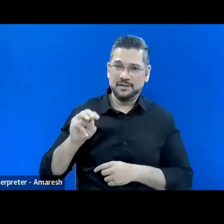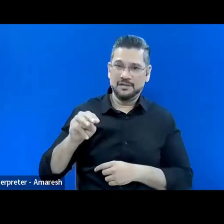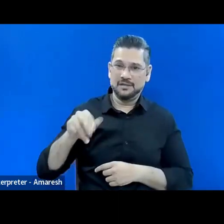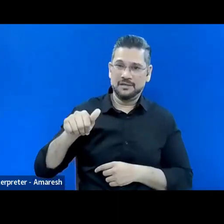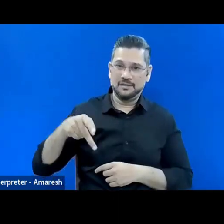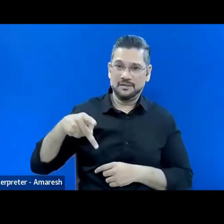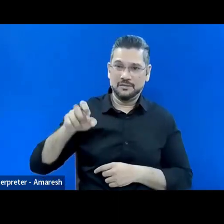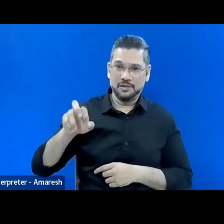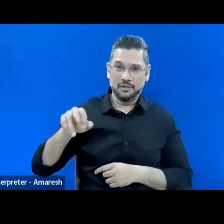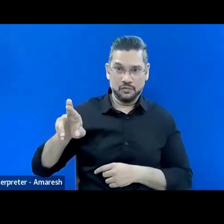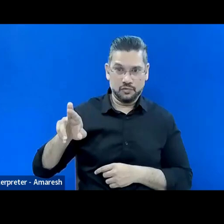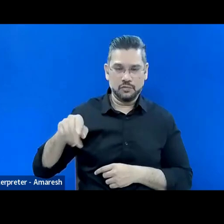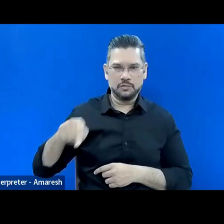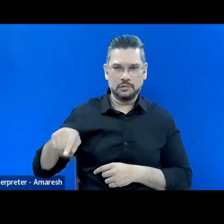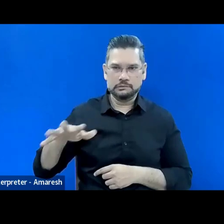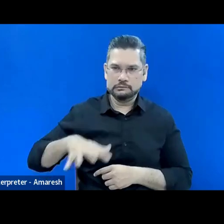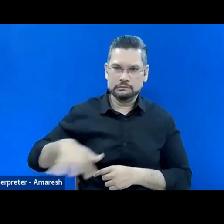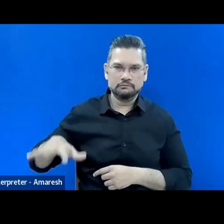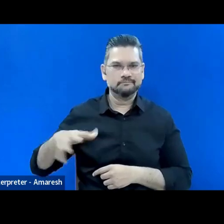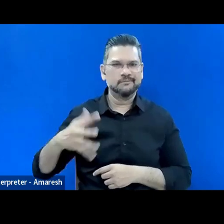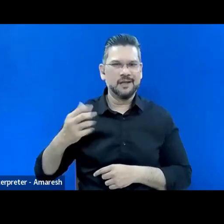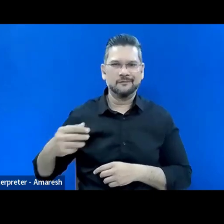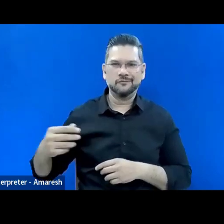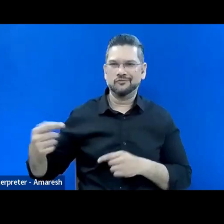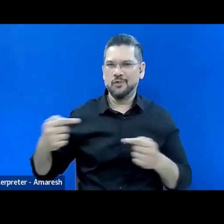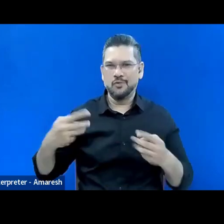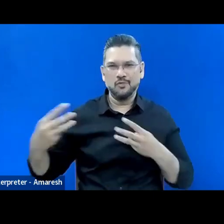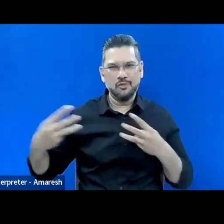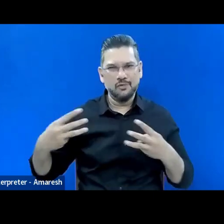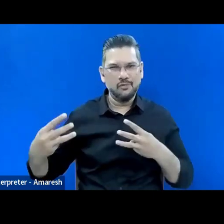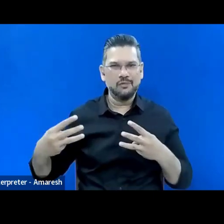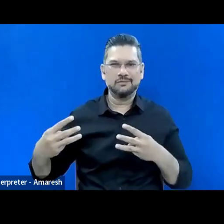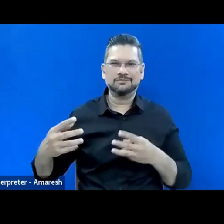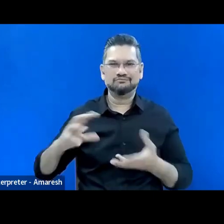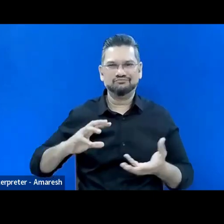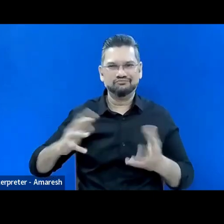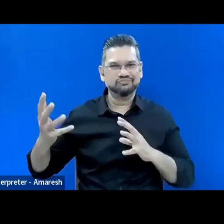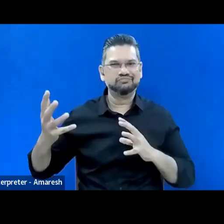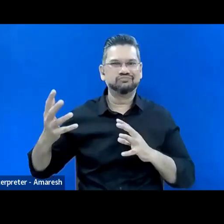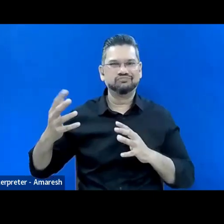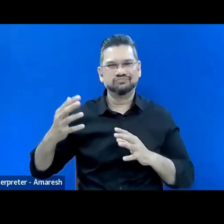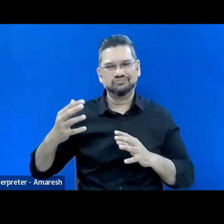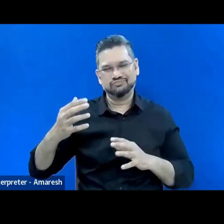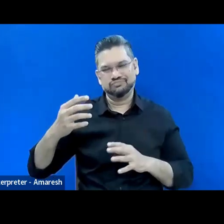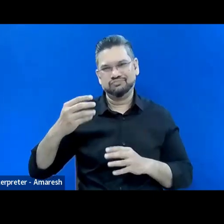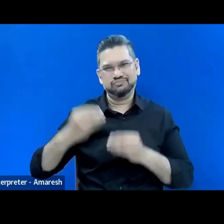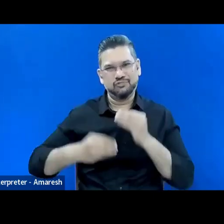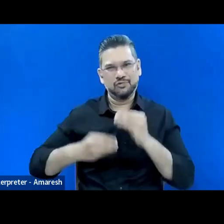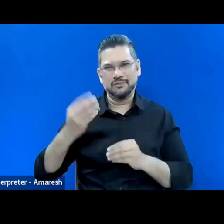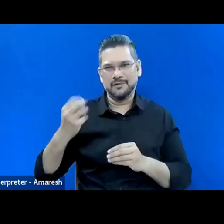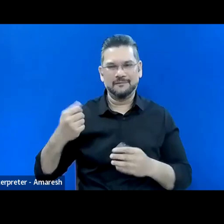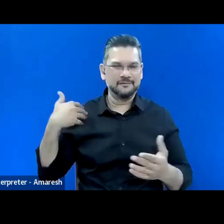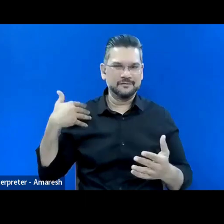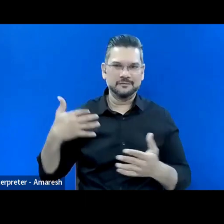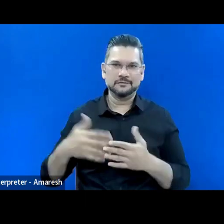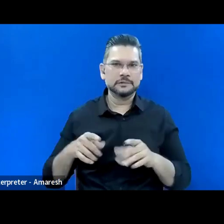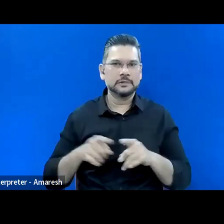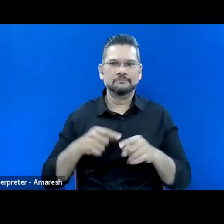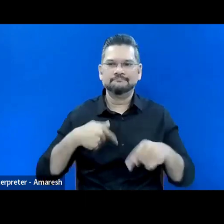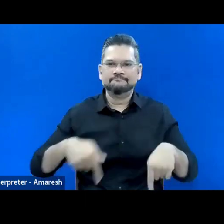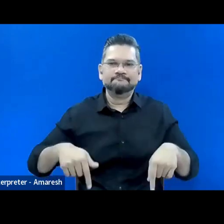under conflict and crisis for so long, we could not, do it like other cities and countries.